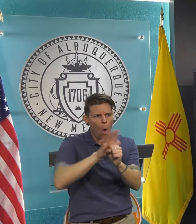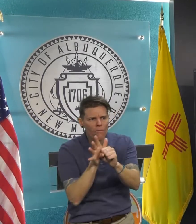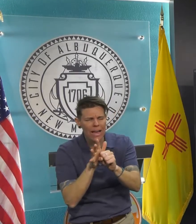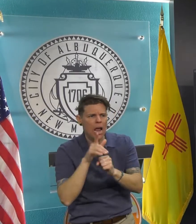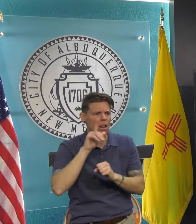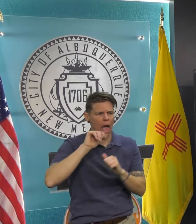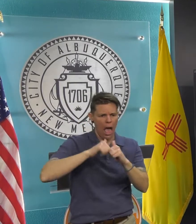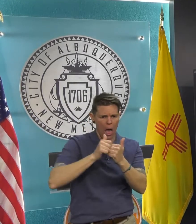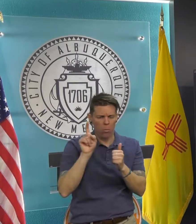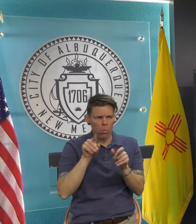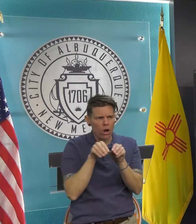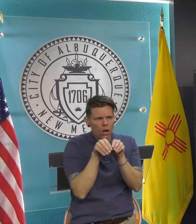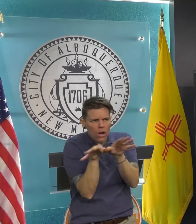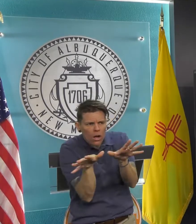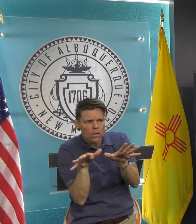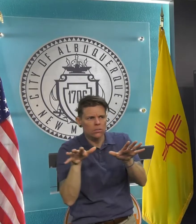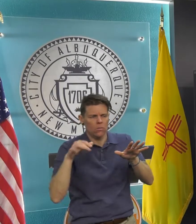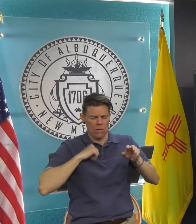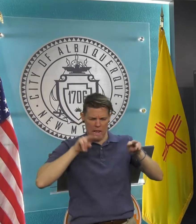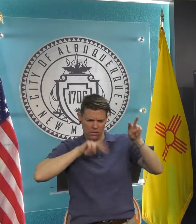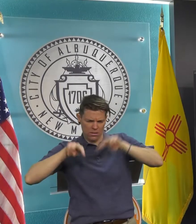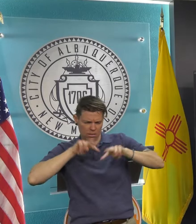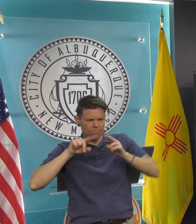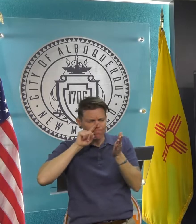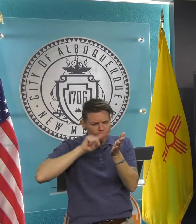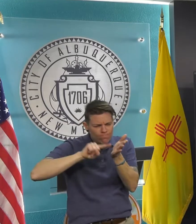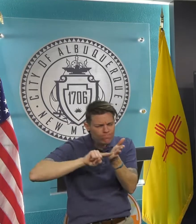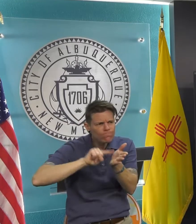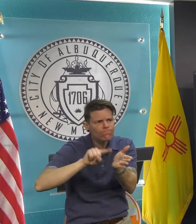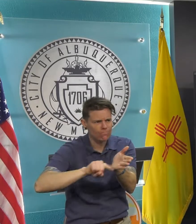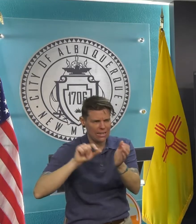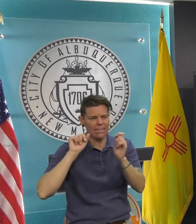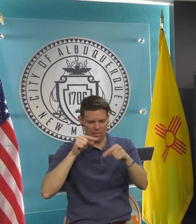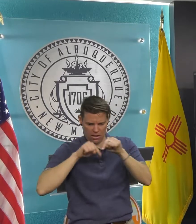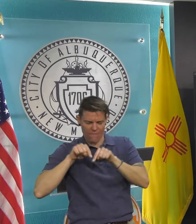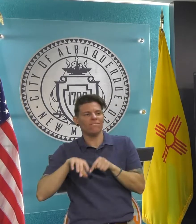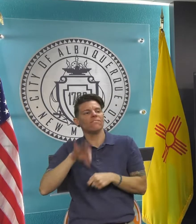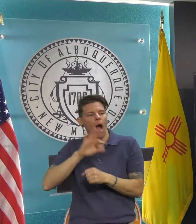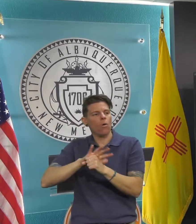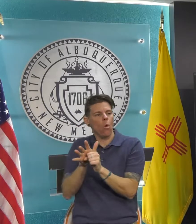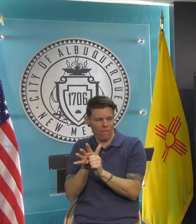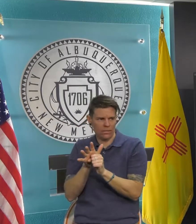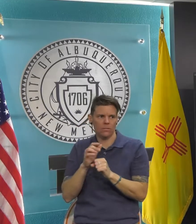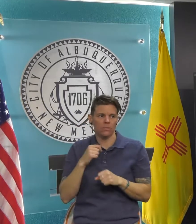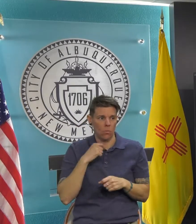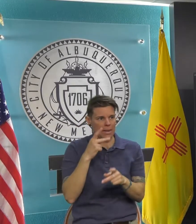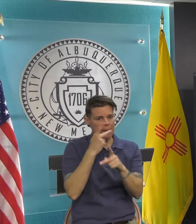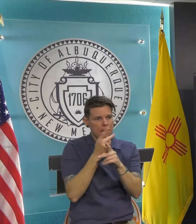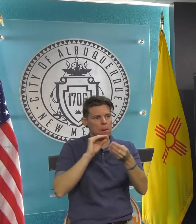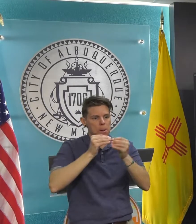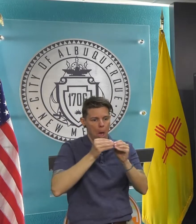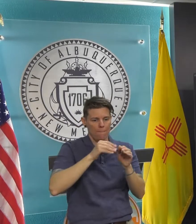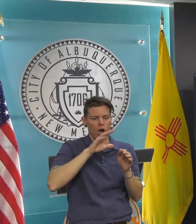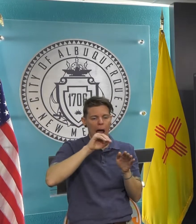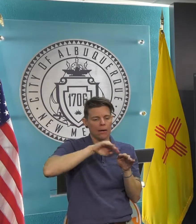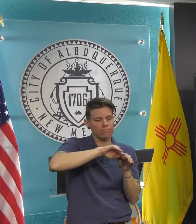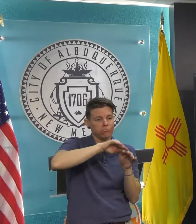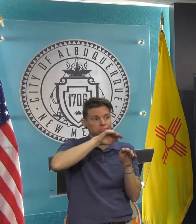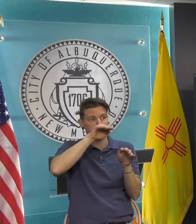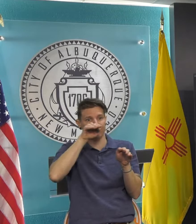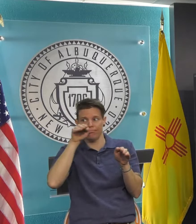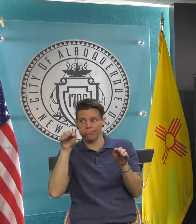it from, so that we can continue to tap down on the curve. Congress just last week passed the